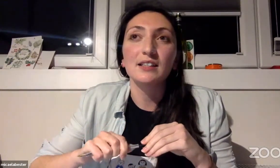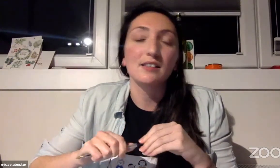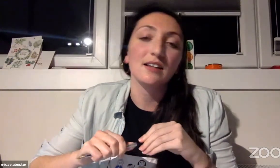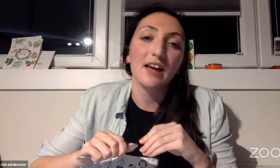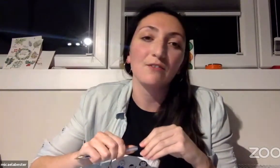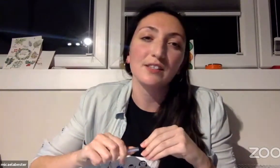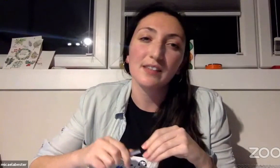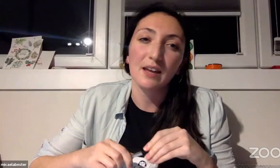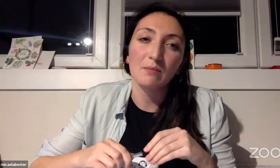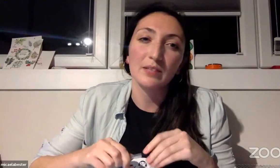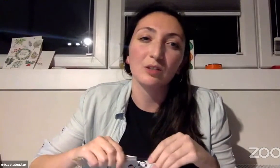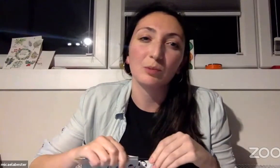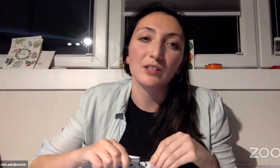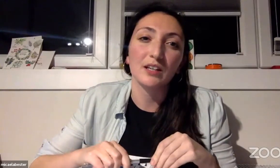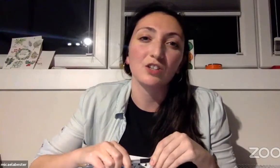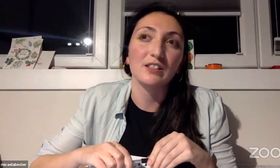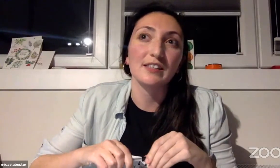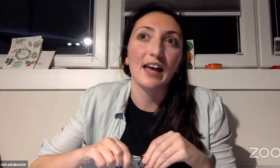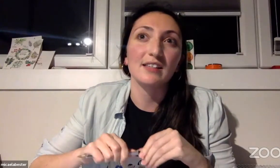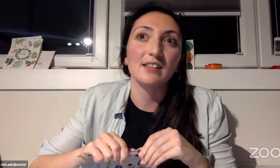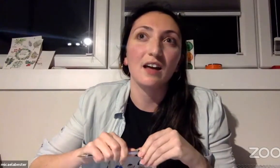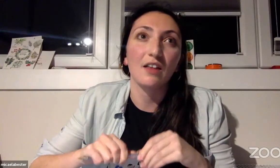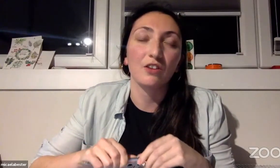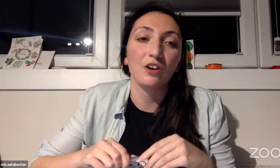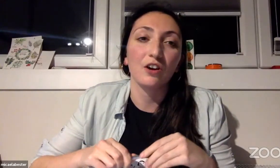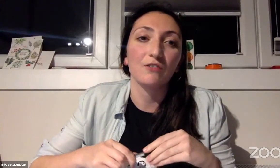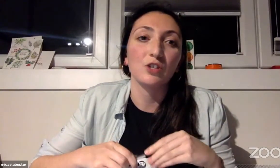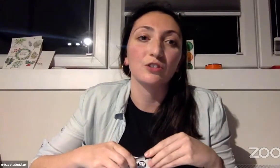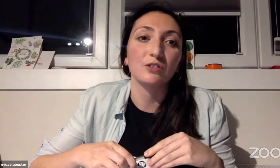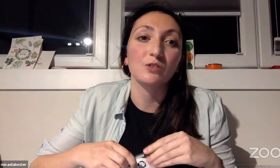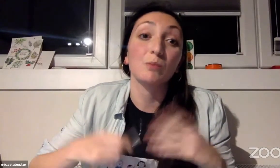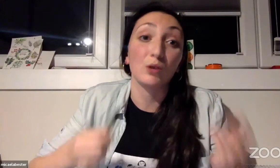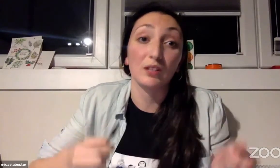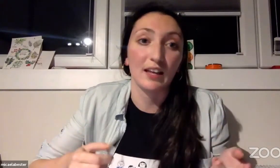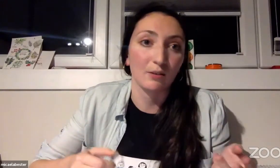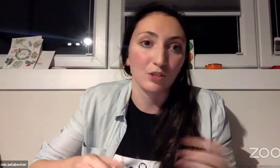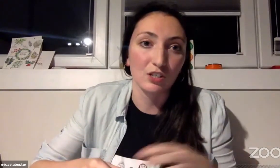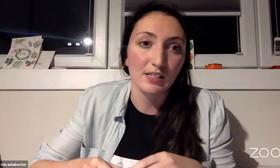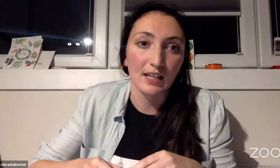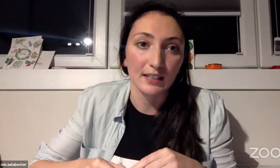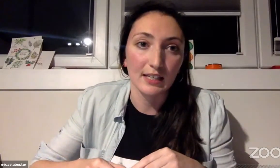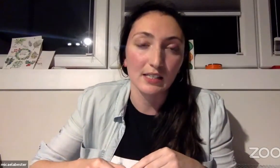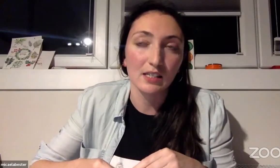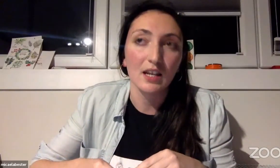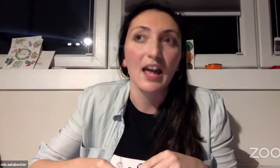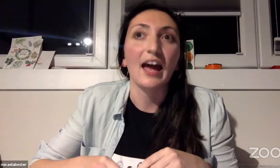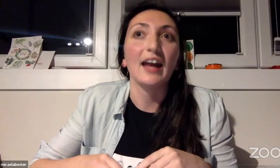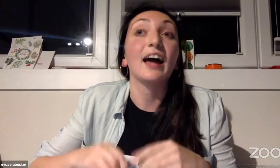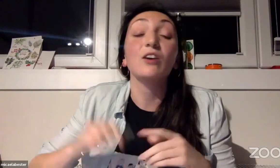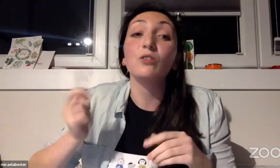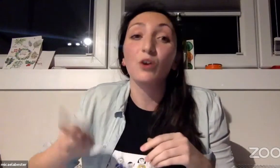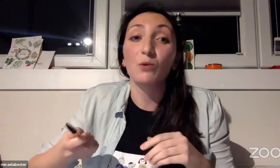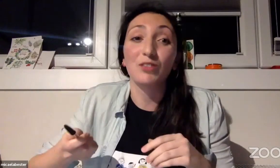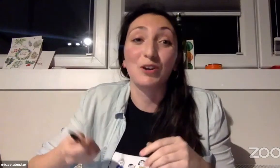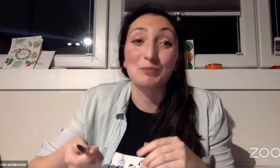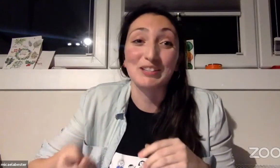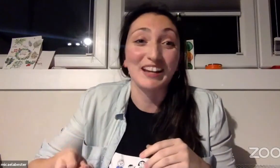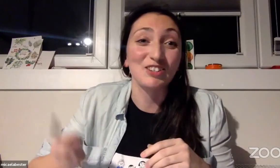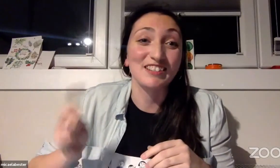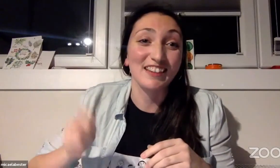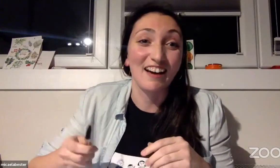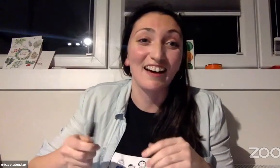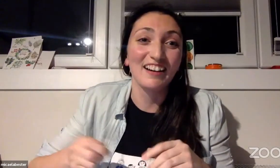that it doesn't have the same legal protections as other official spoken languages, at least. And I don't know what